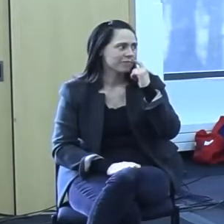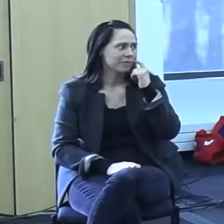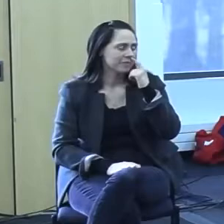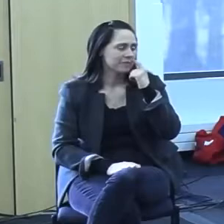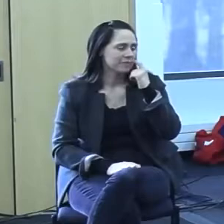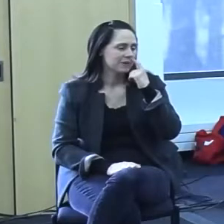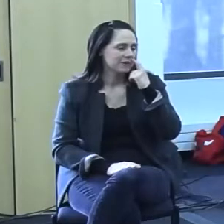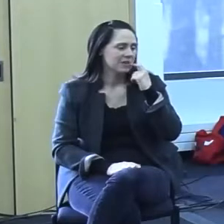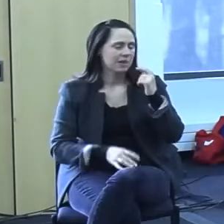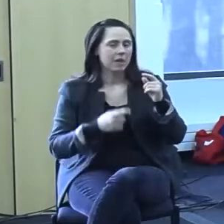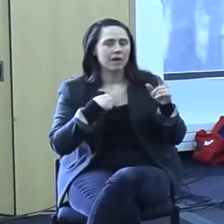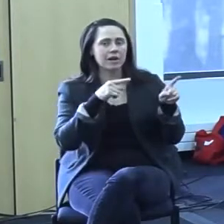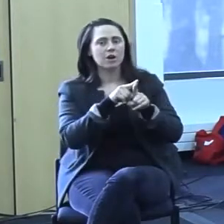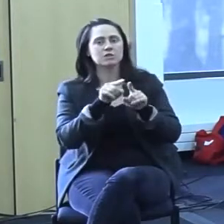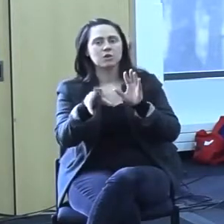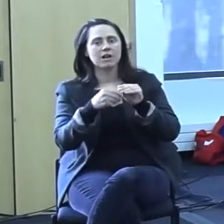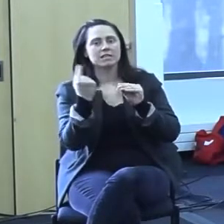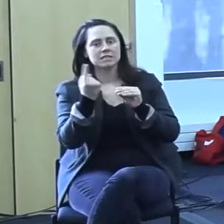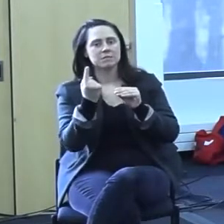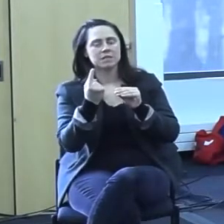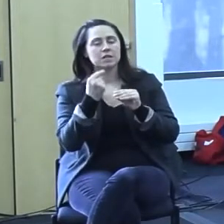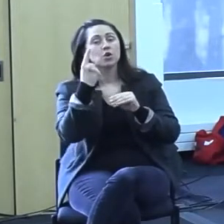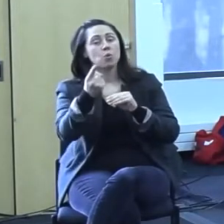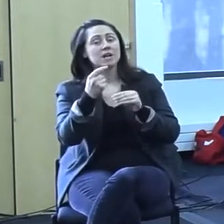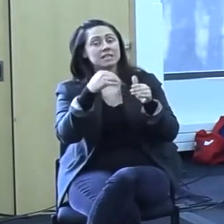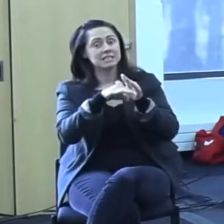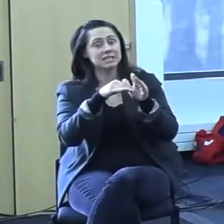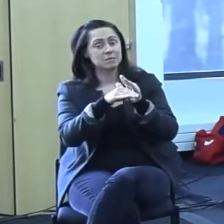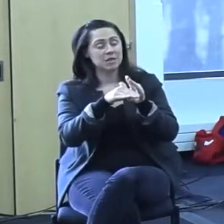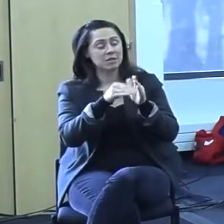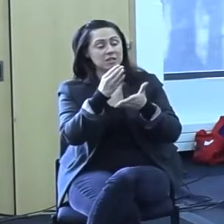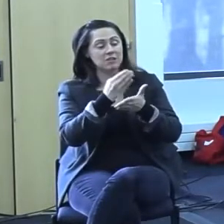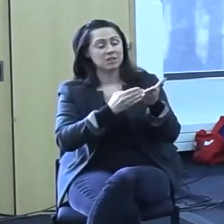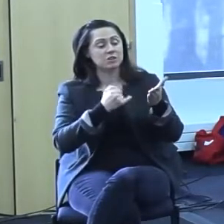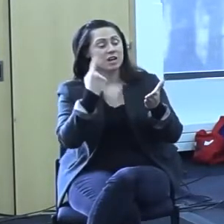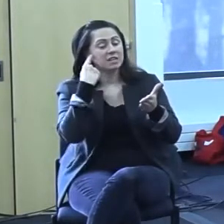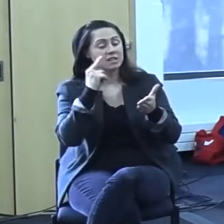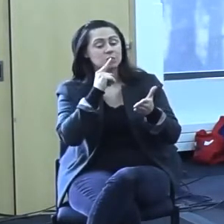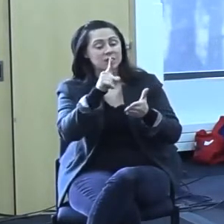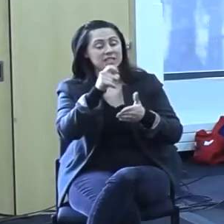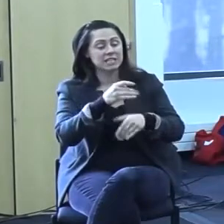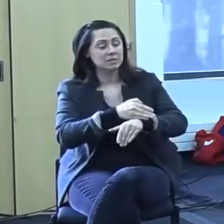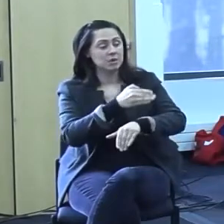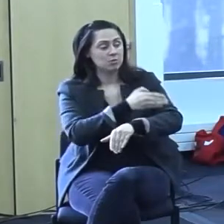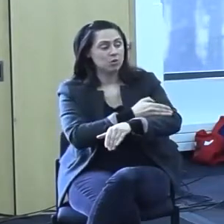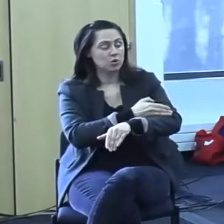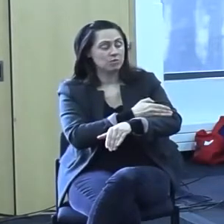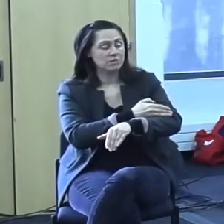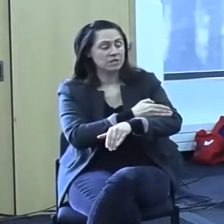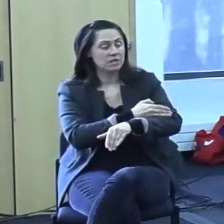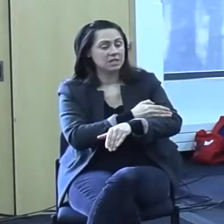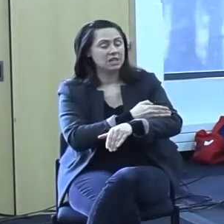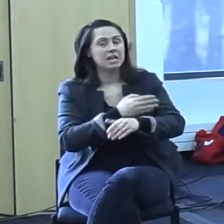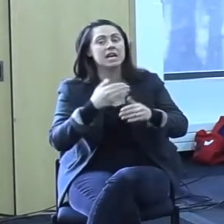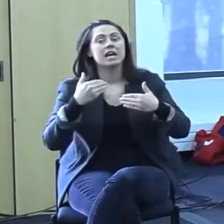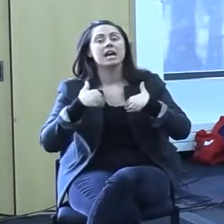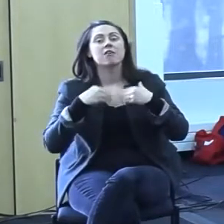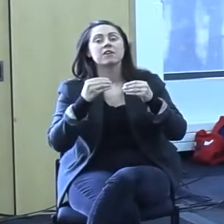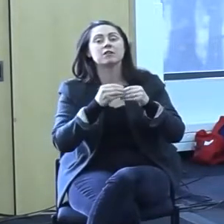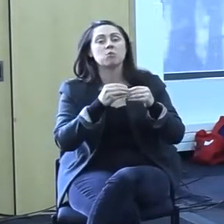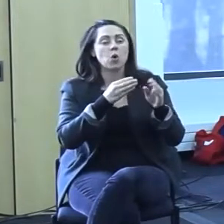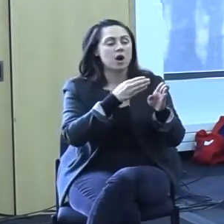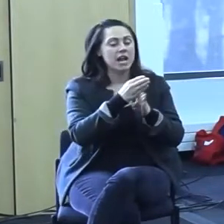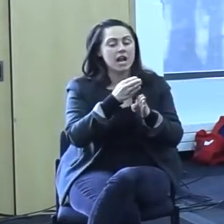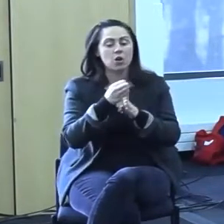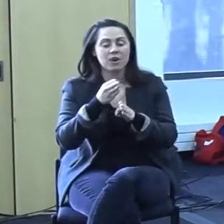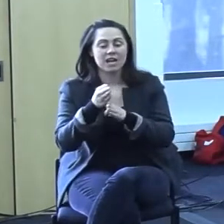I also want to add something. One accessibility feature I really think needs to be improved is having more areas